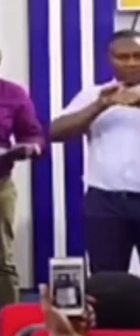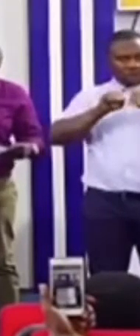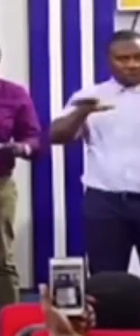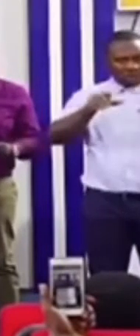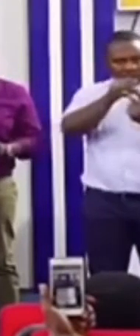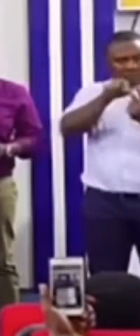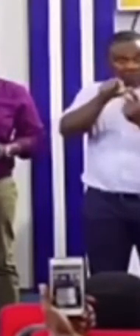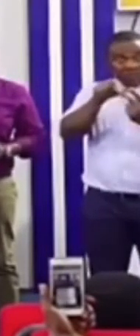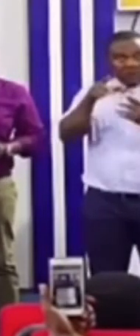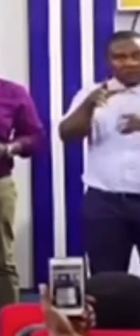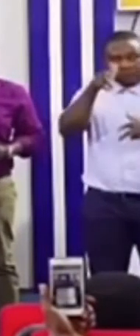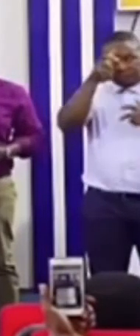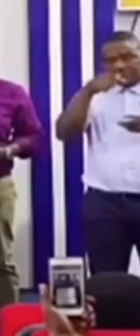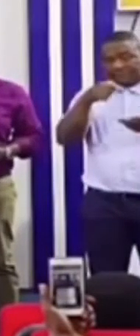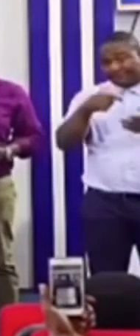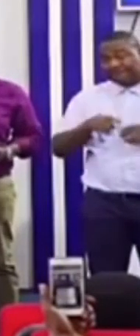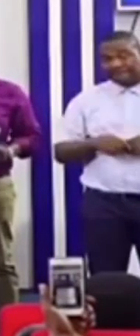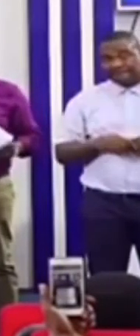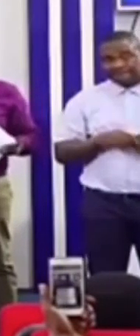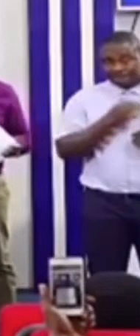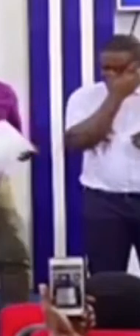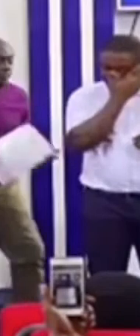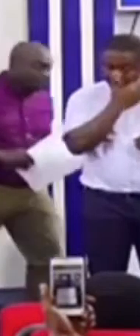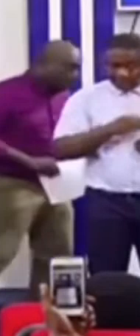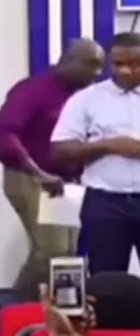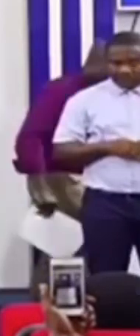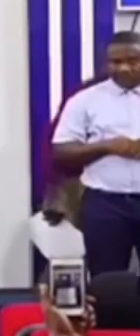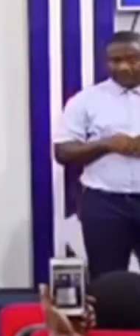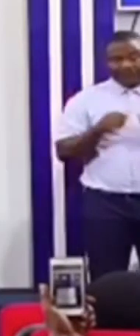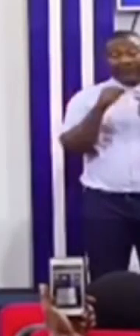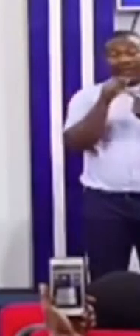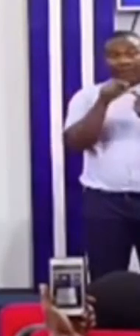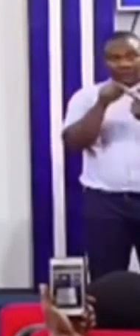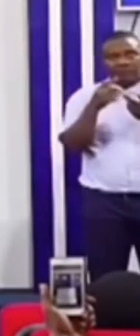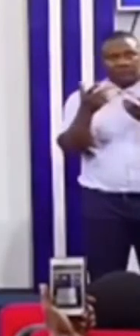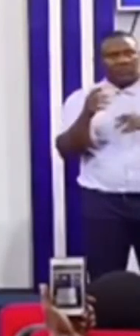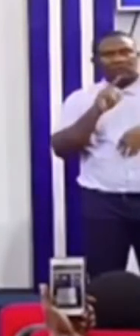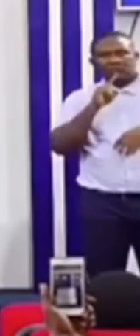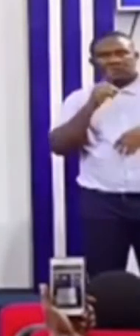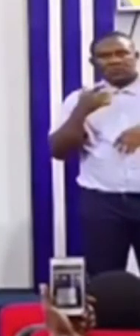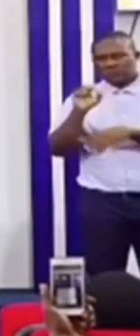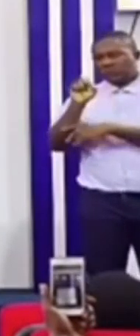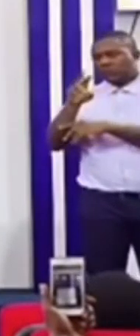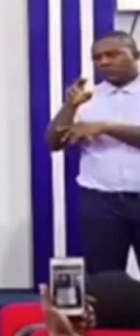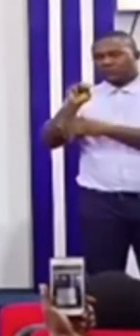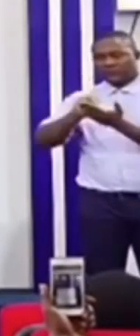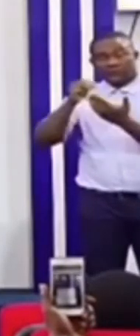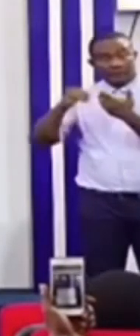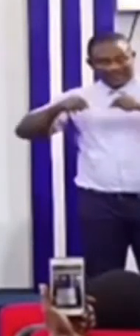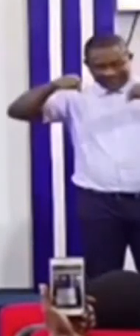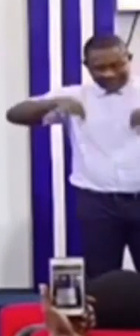consequently consequently declared the outbreak in Ghana on the 12th of March this